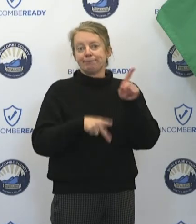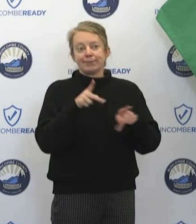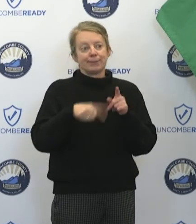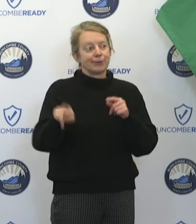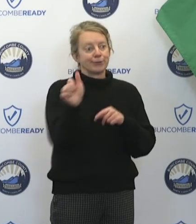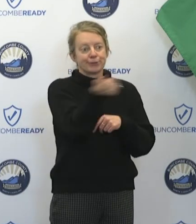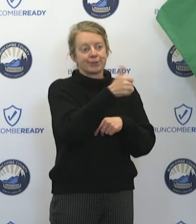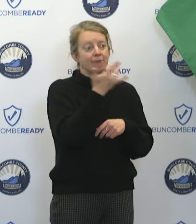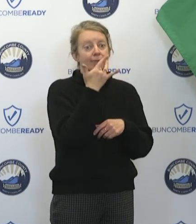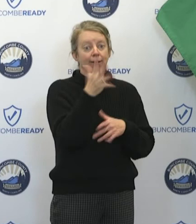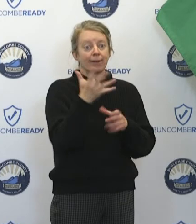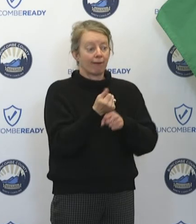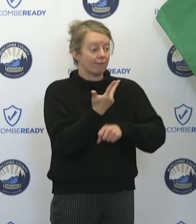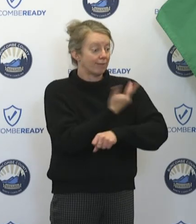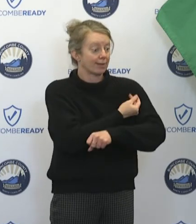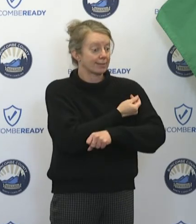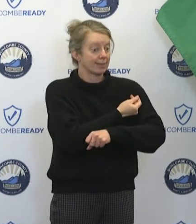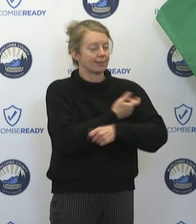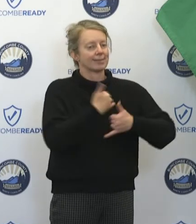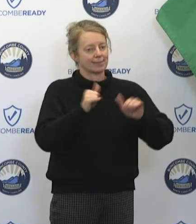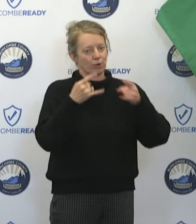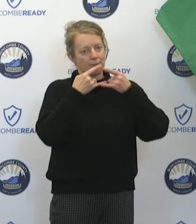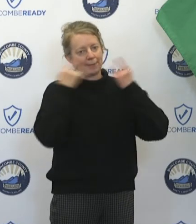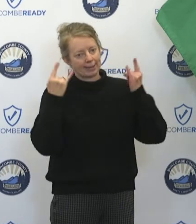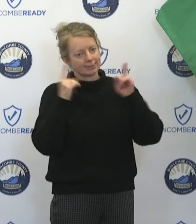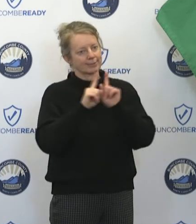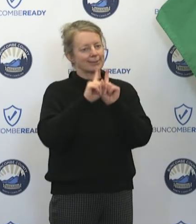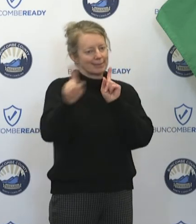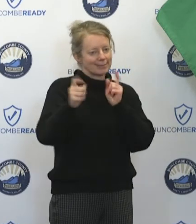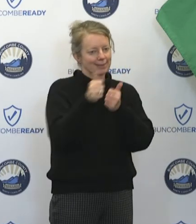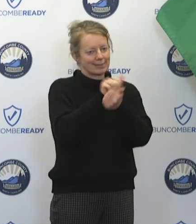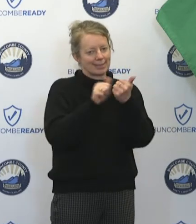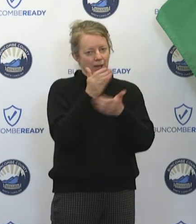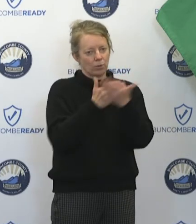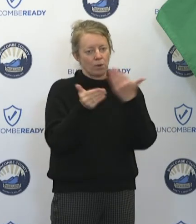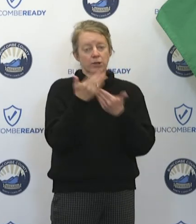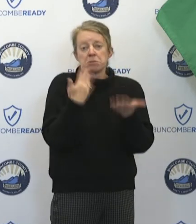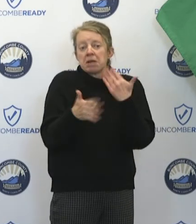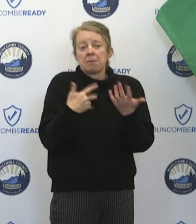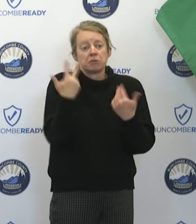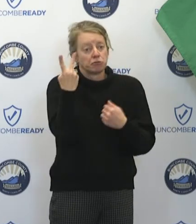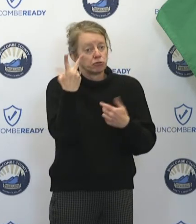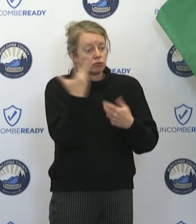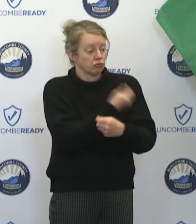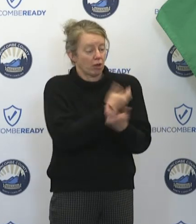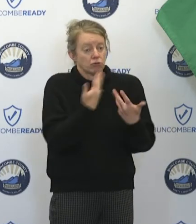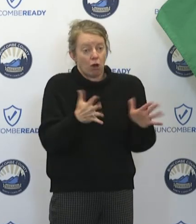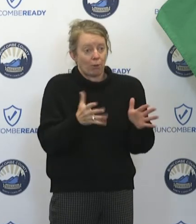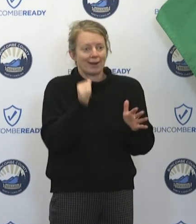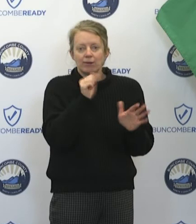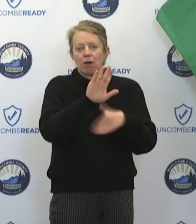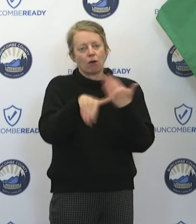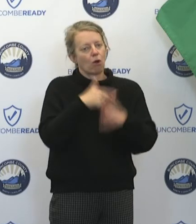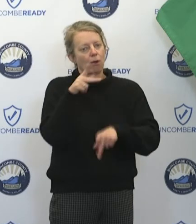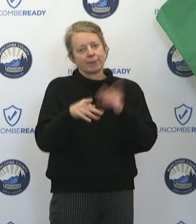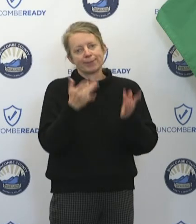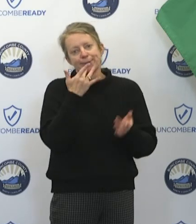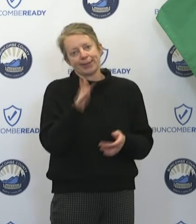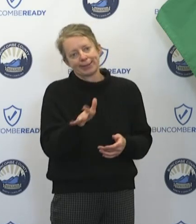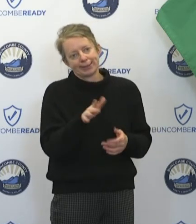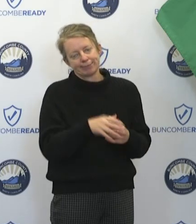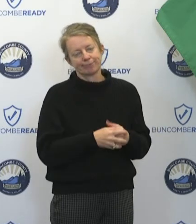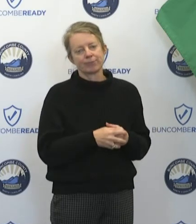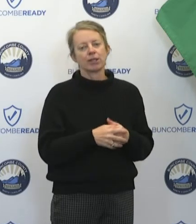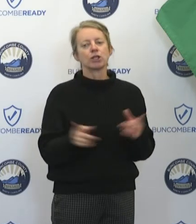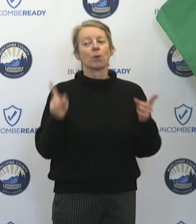fortunate enough to receive the vaccine. Though you may have received your complete vaccine series, not everyone has. And until more